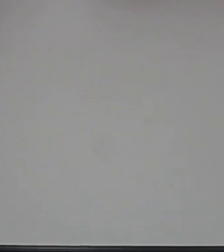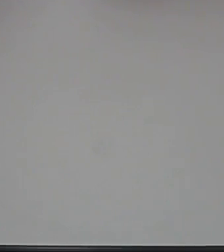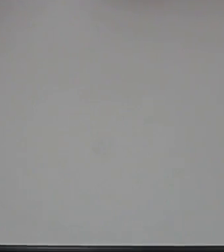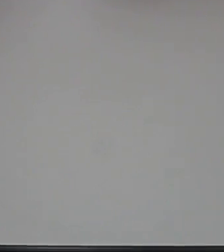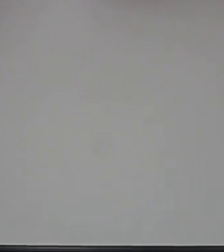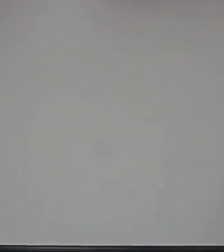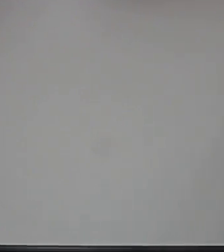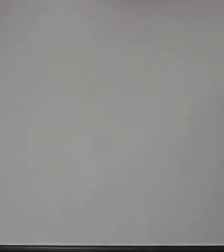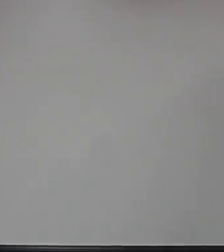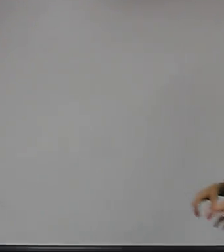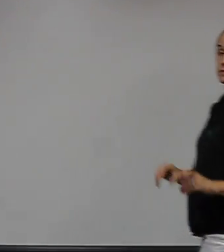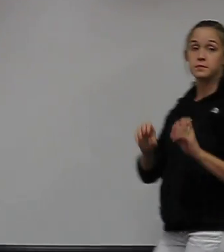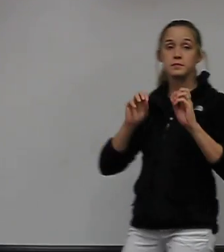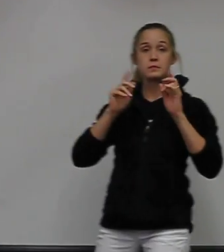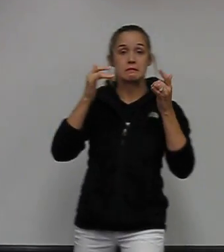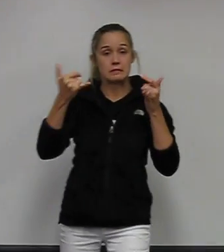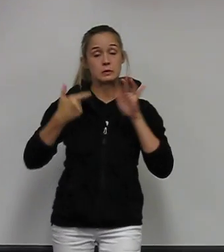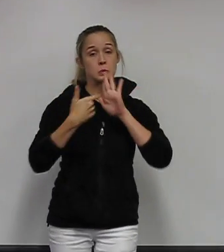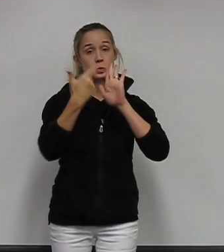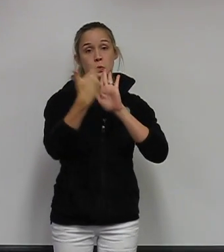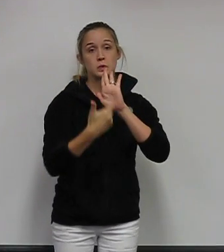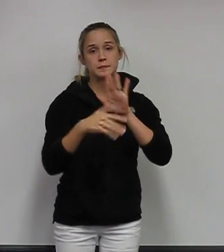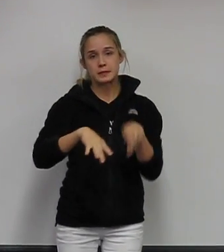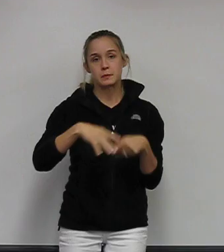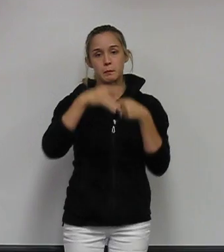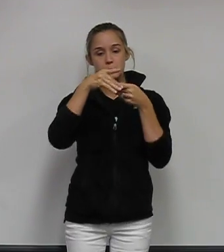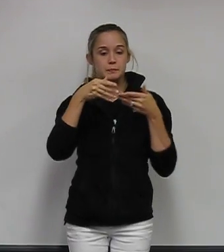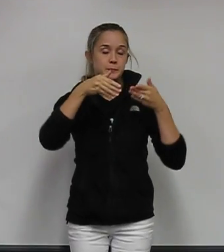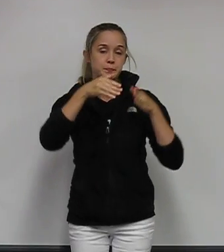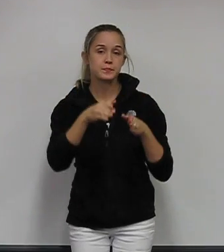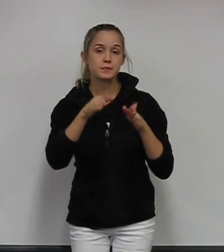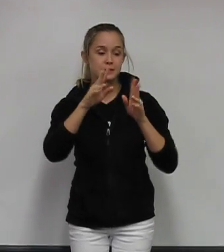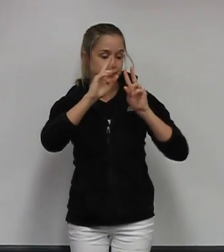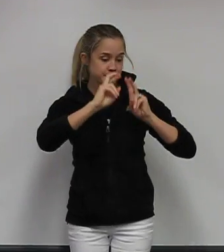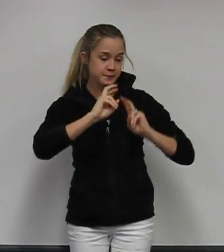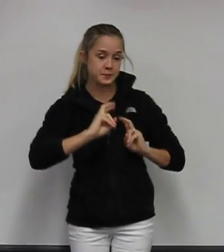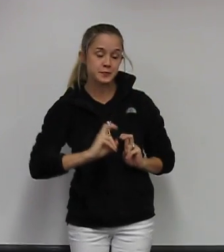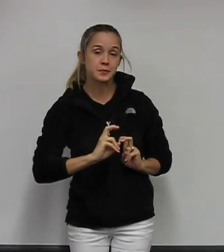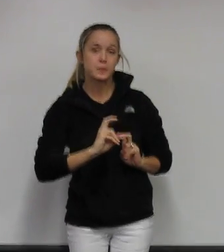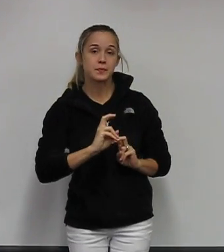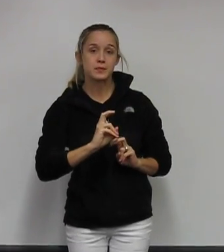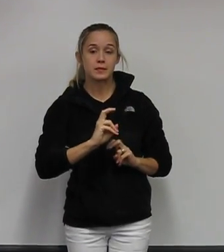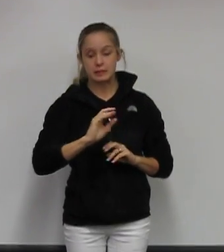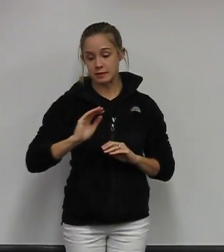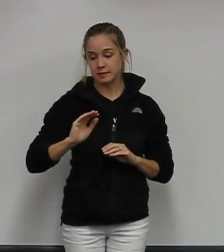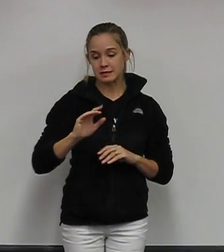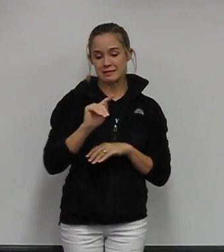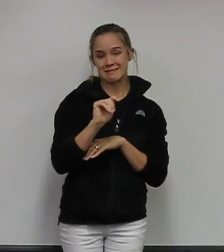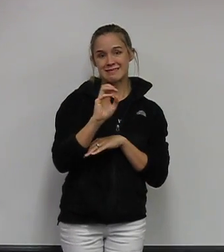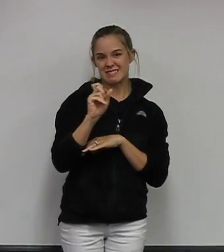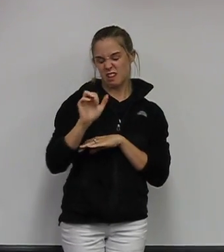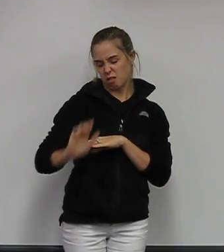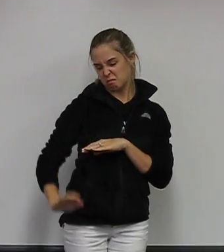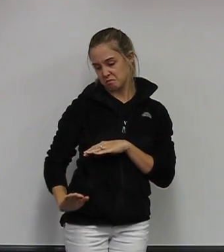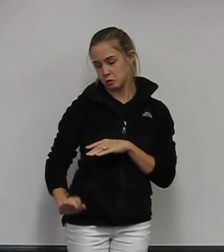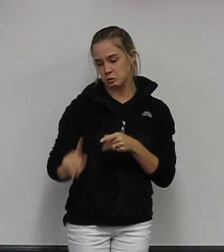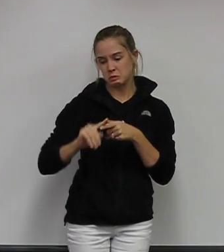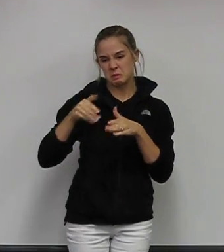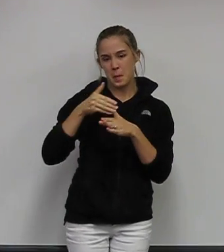Okay, now we're going to show some special procedures used in evaluating the toddler to preschool age child.